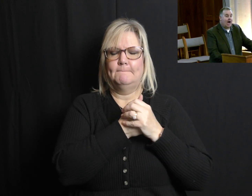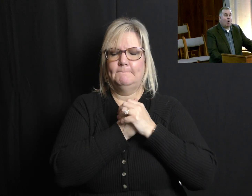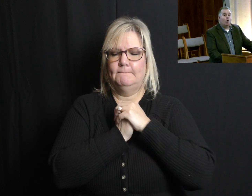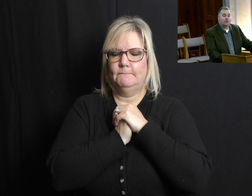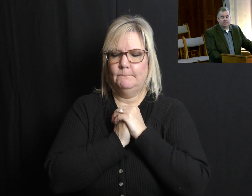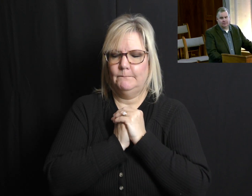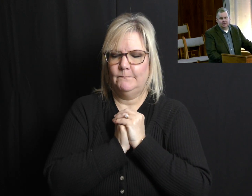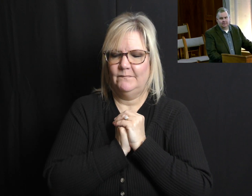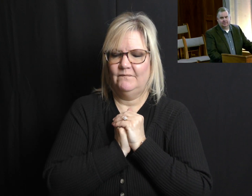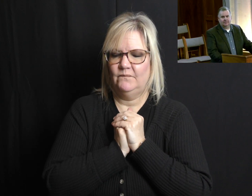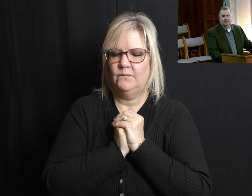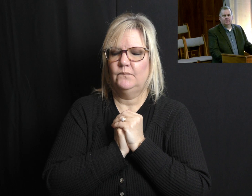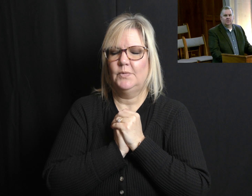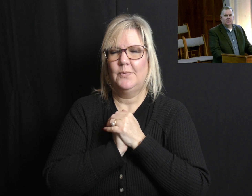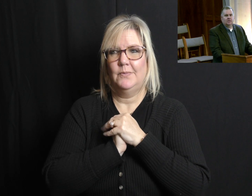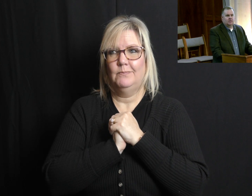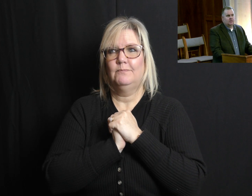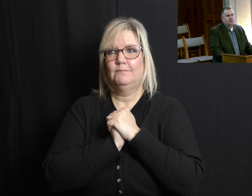How often